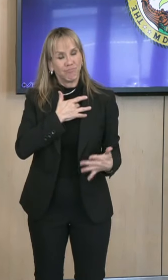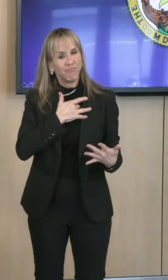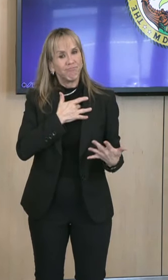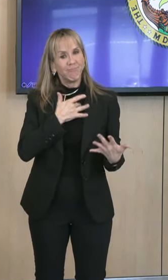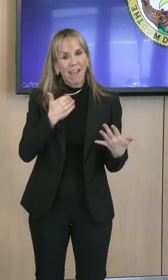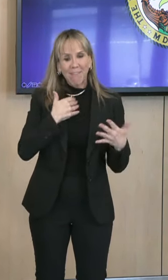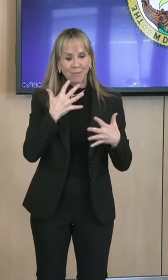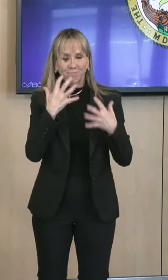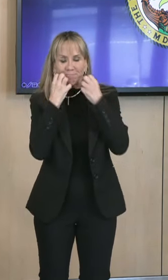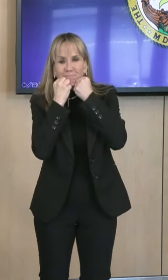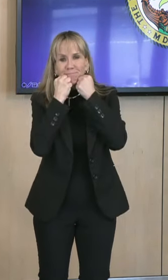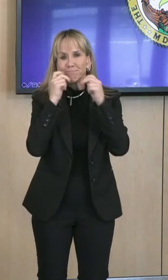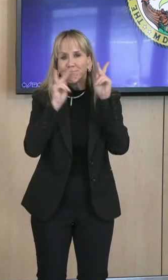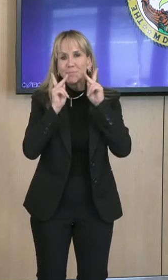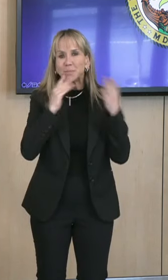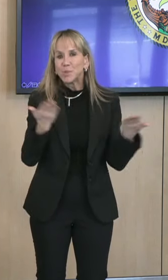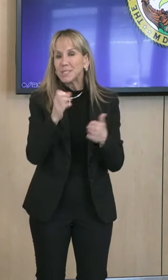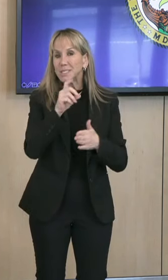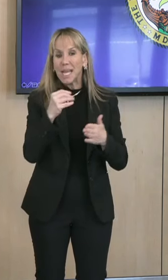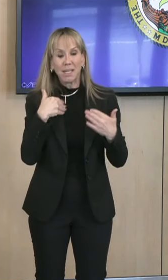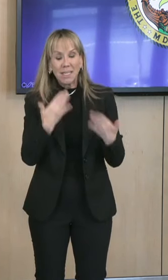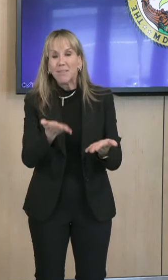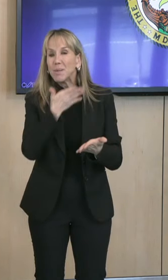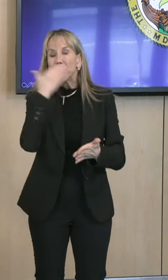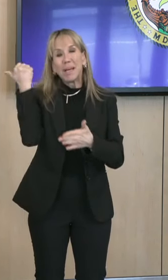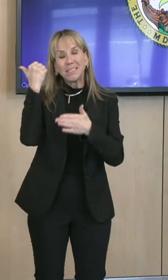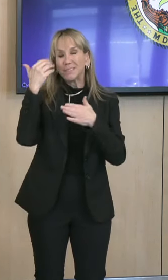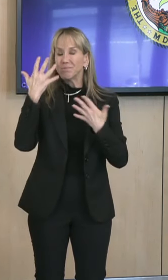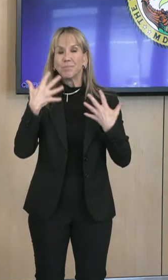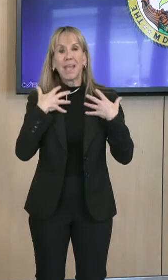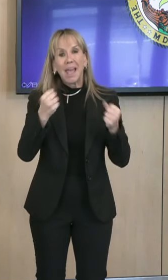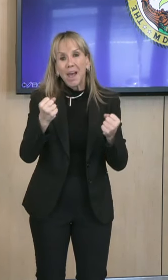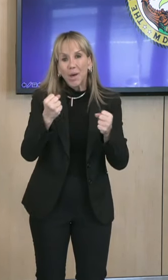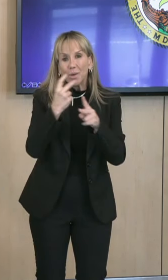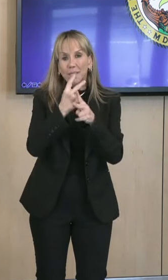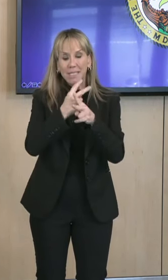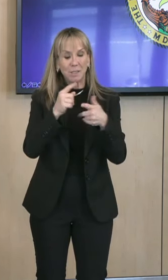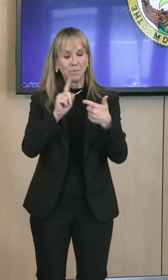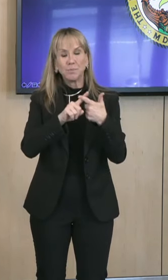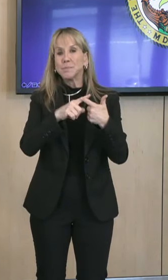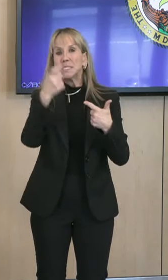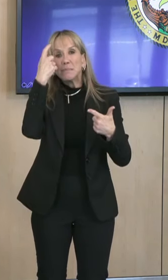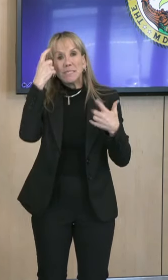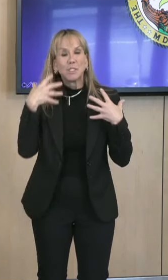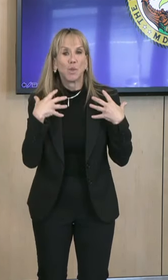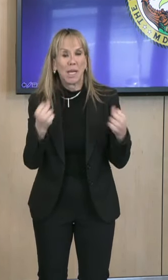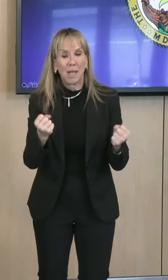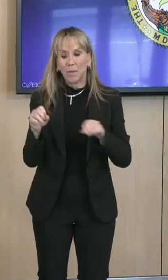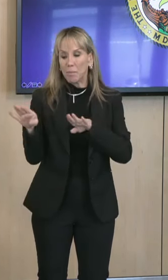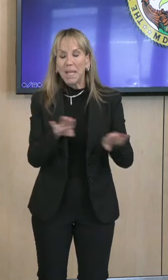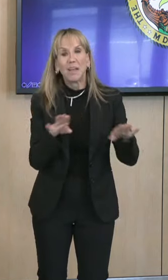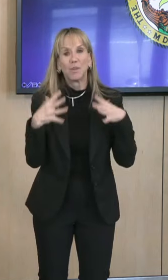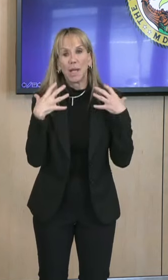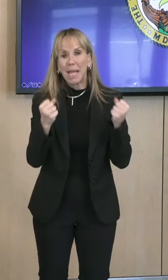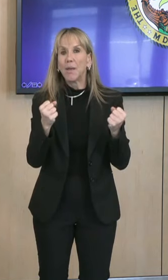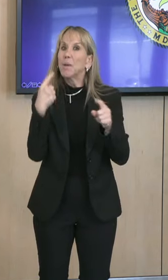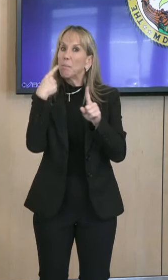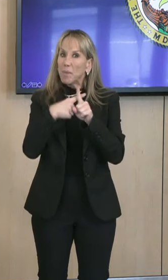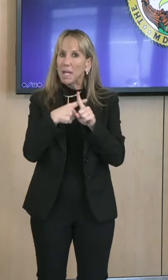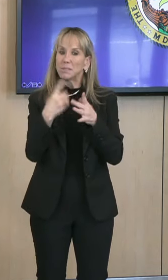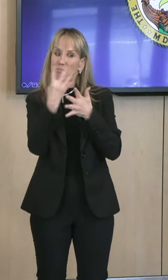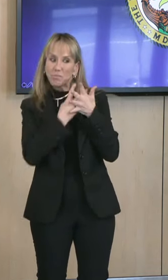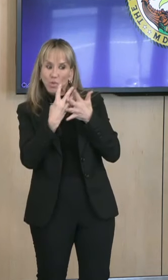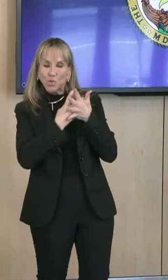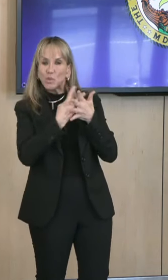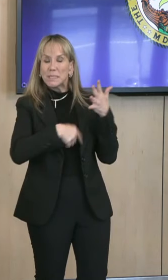staff will be on hand there to provide mental health services, behavioral health services, along with doing our part around public health and screening